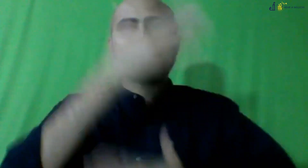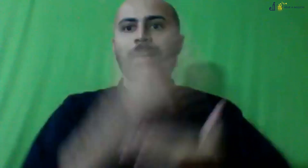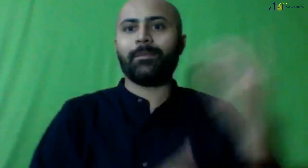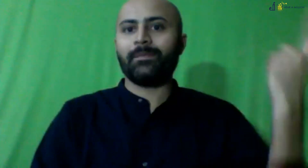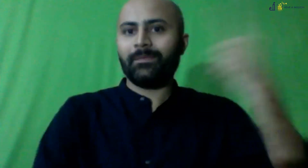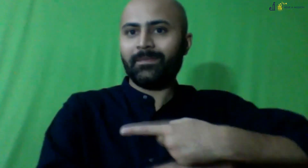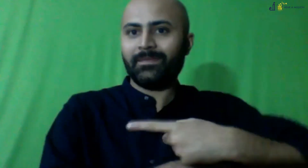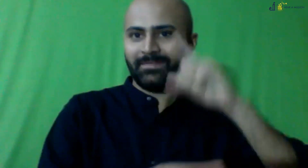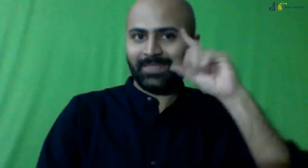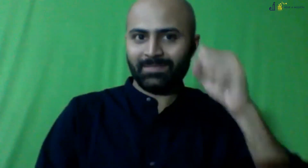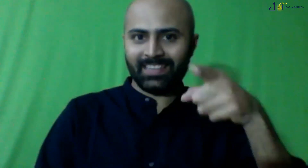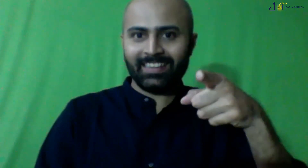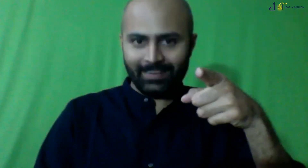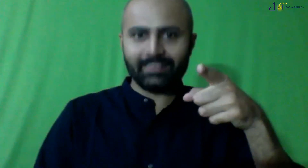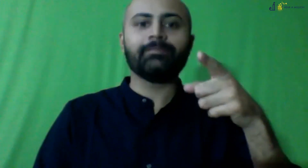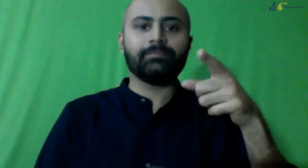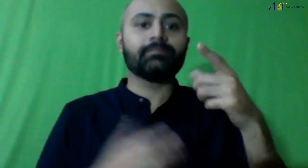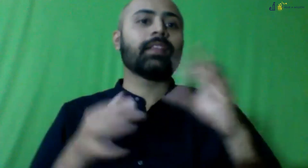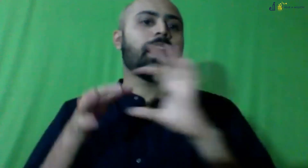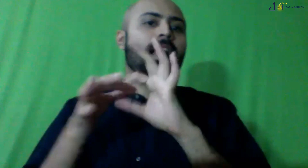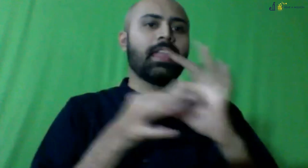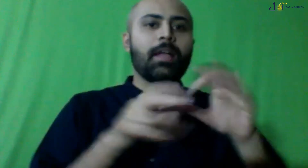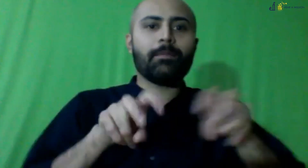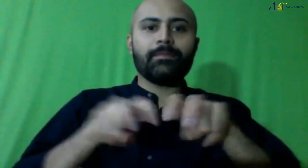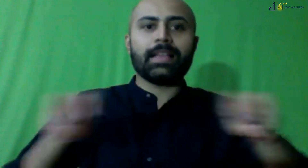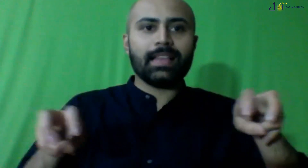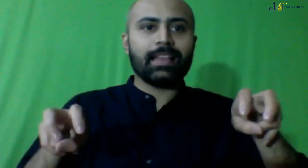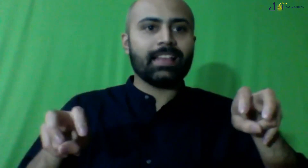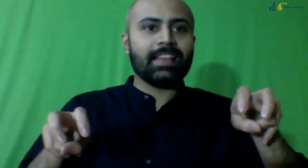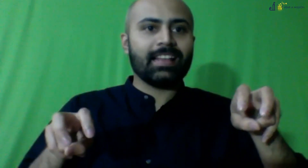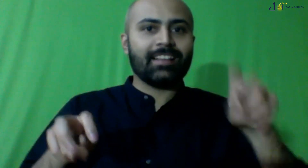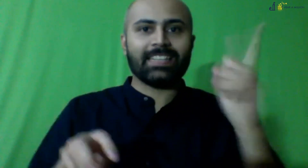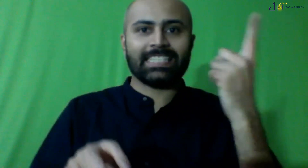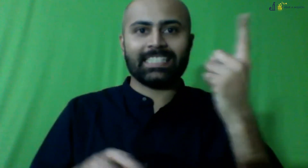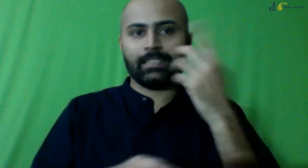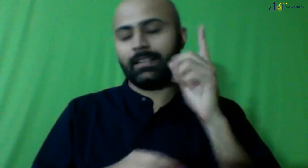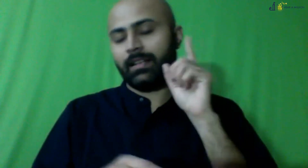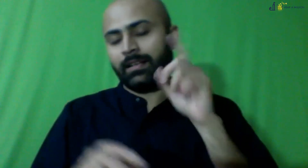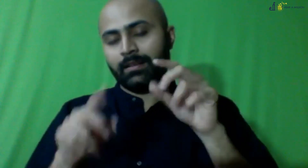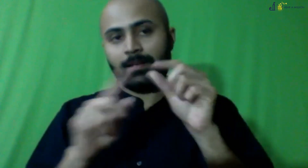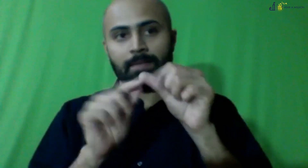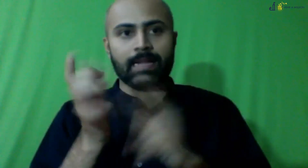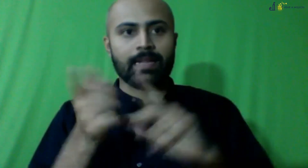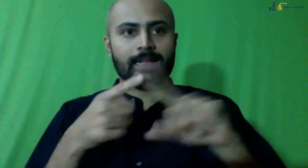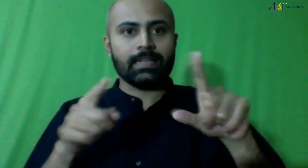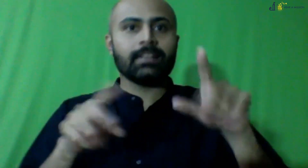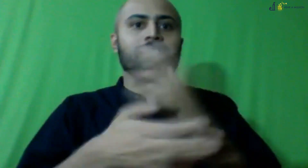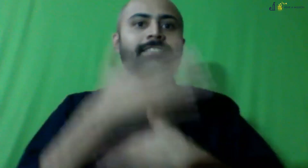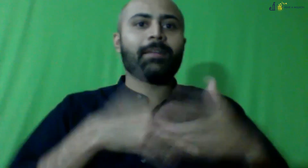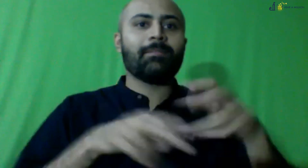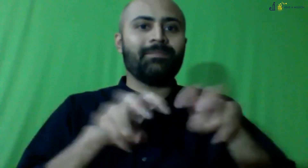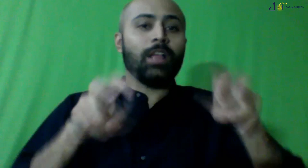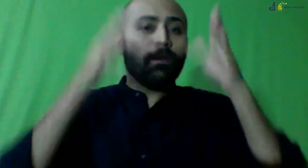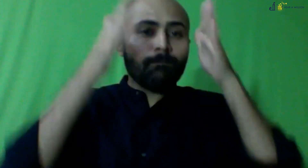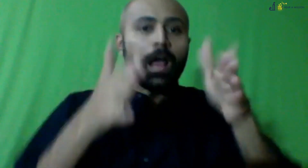third on 3rd December World Disability Day, right? So it's related to it. We have the panel discussion today.